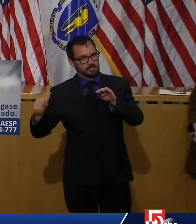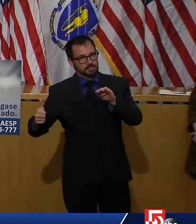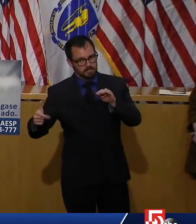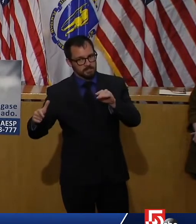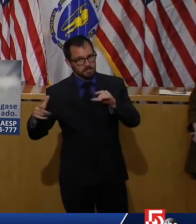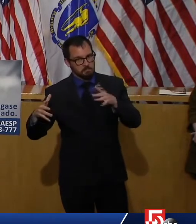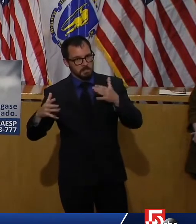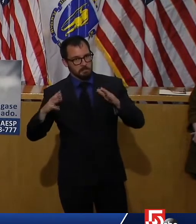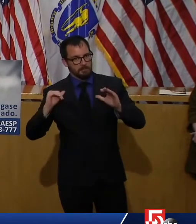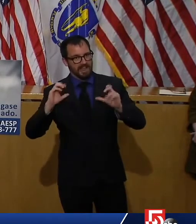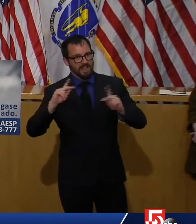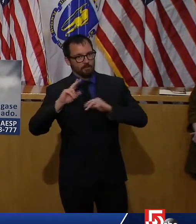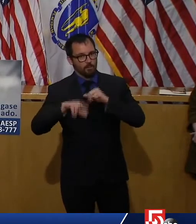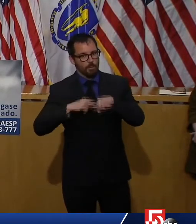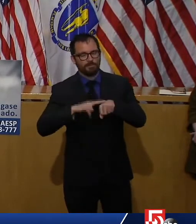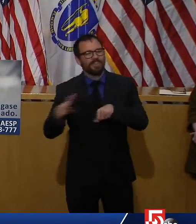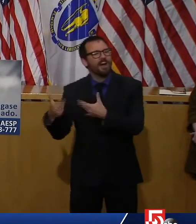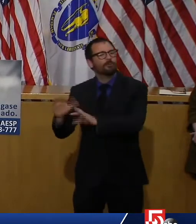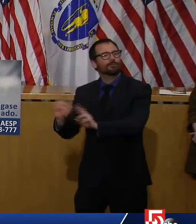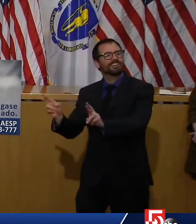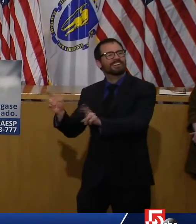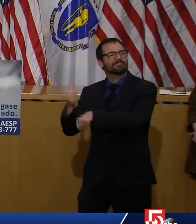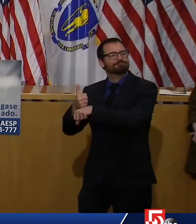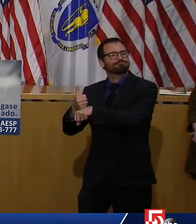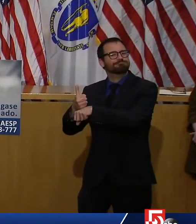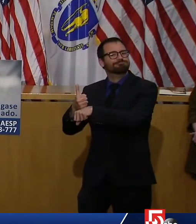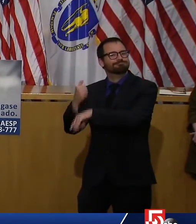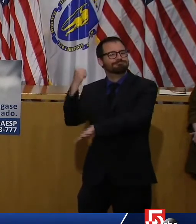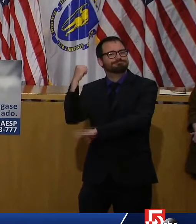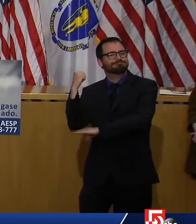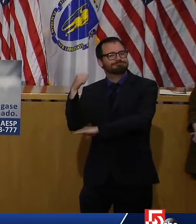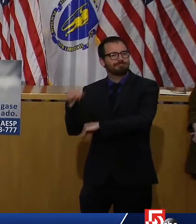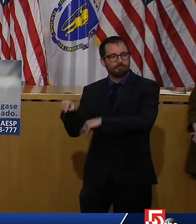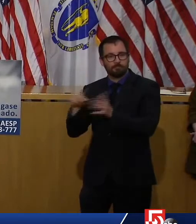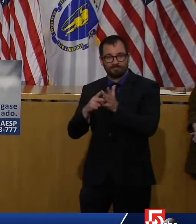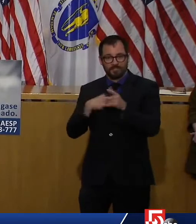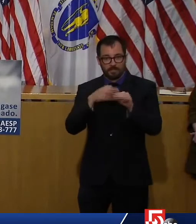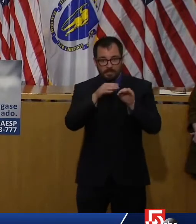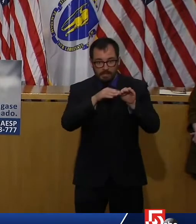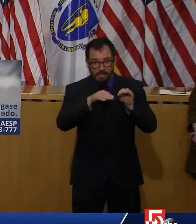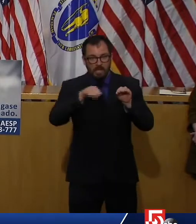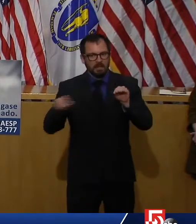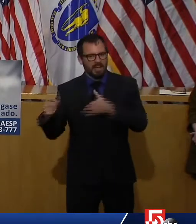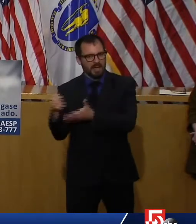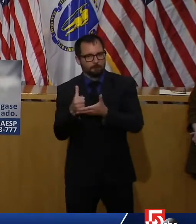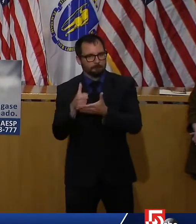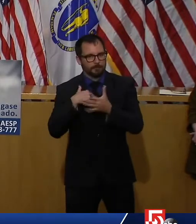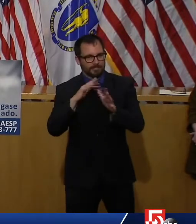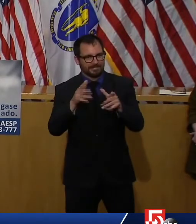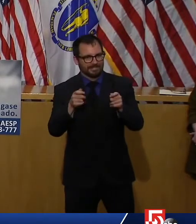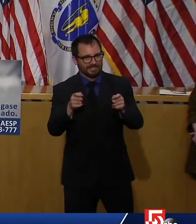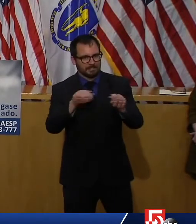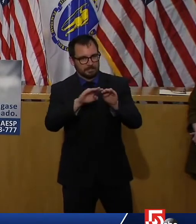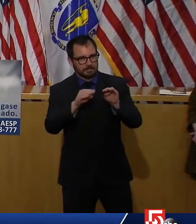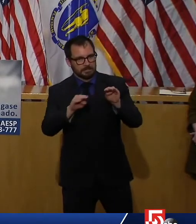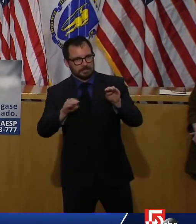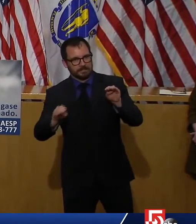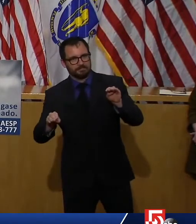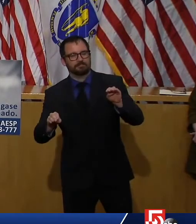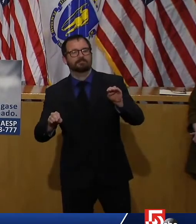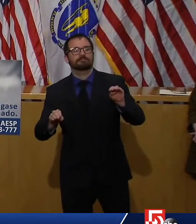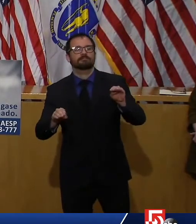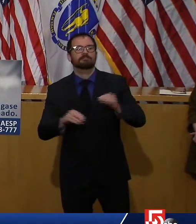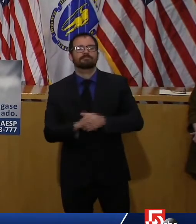running. And a lot of the kinks that were associated with starting up anything or standing up anything of this size and